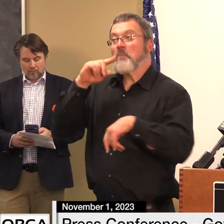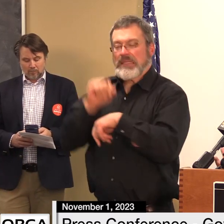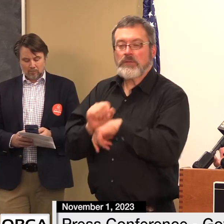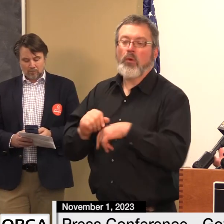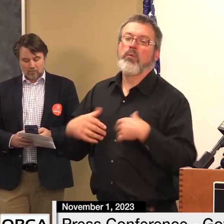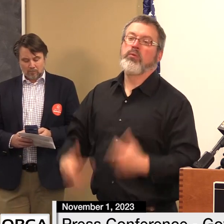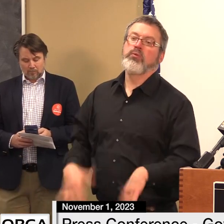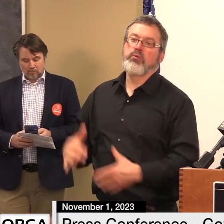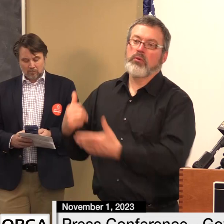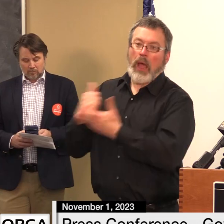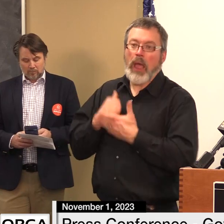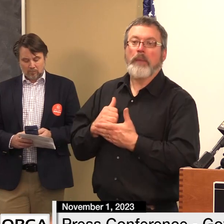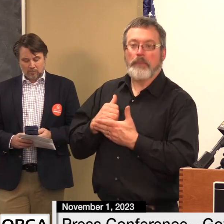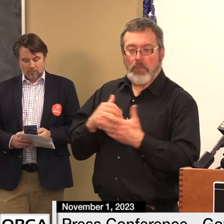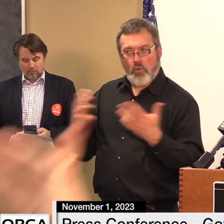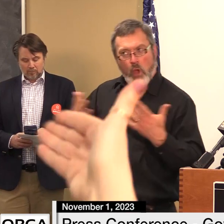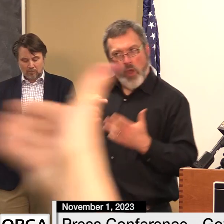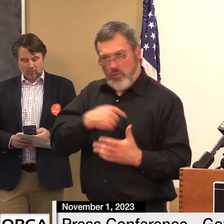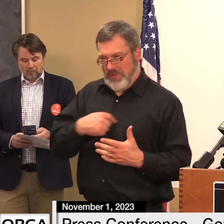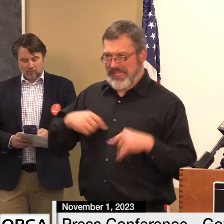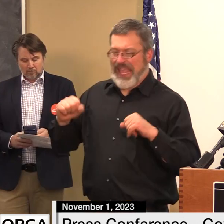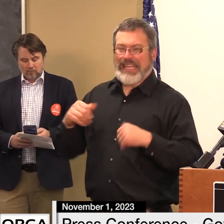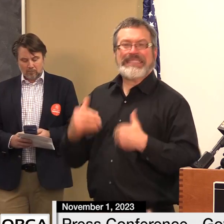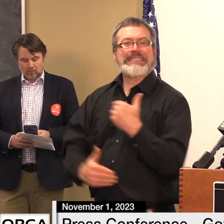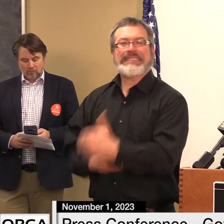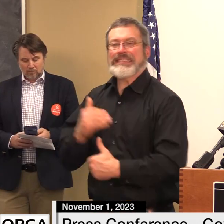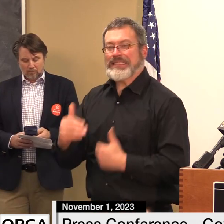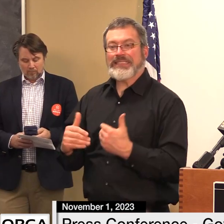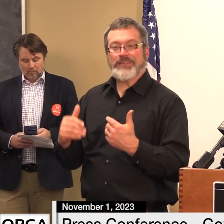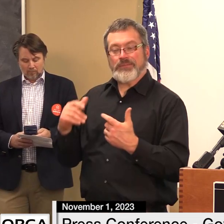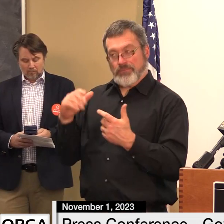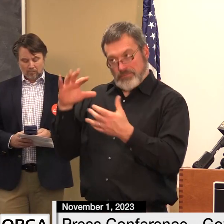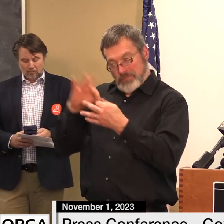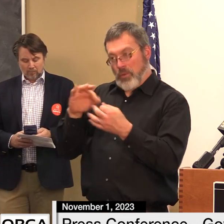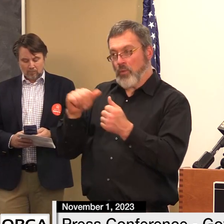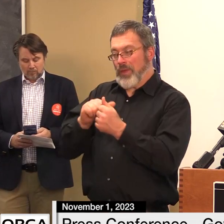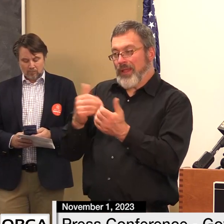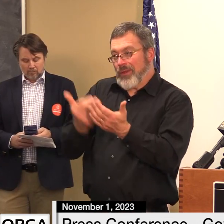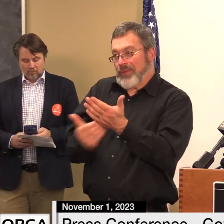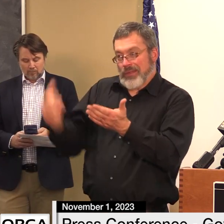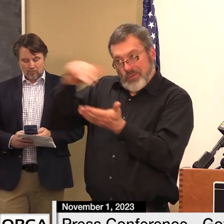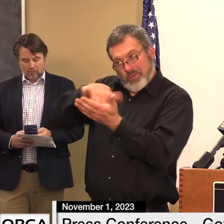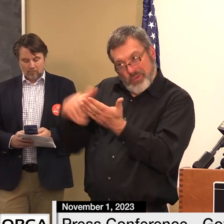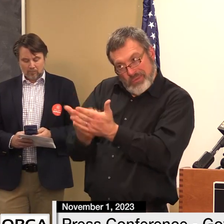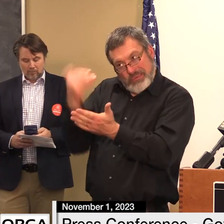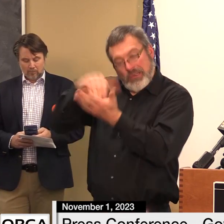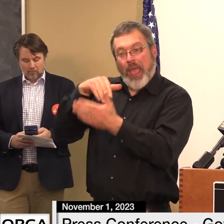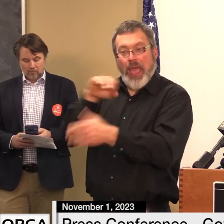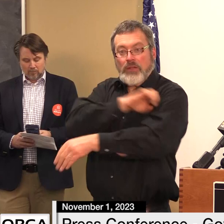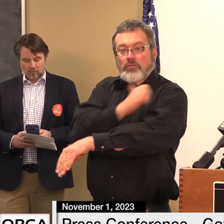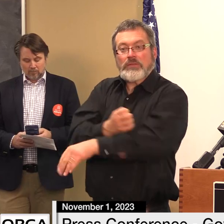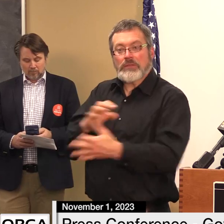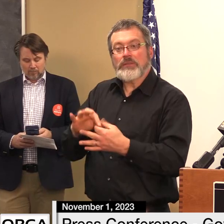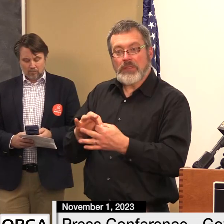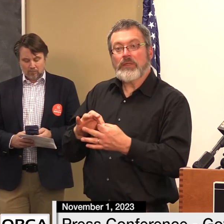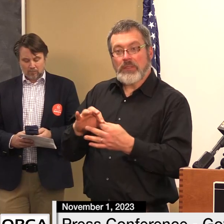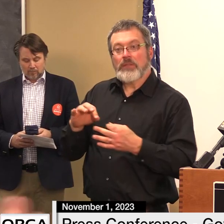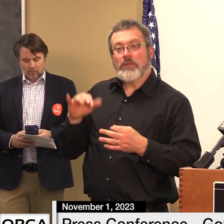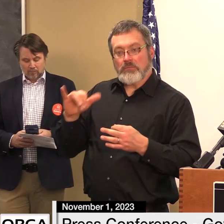bring more renewable energy into New England is going to help all of us.